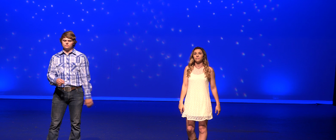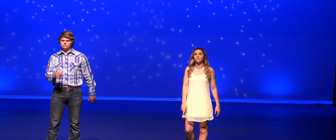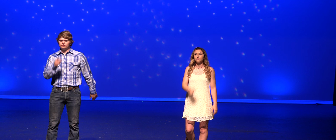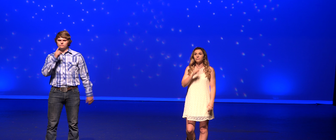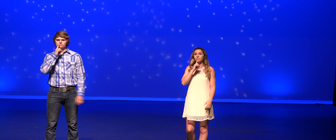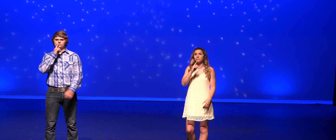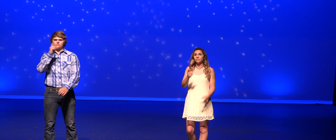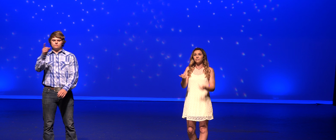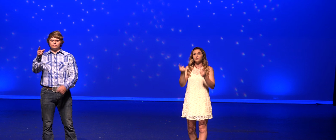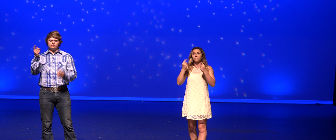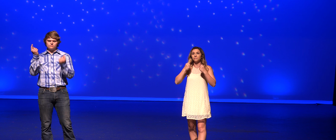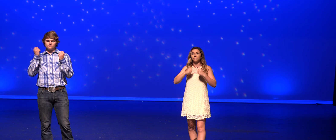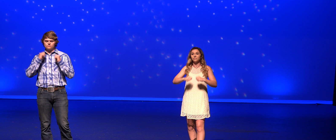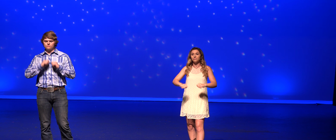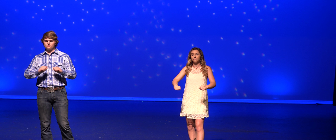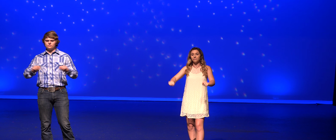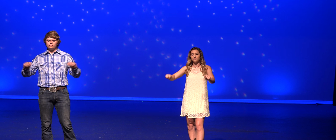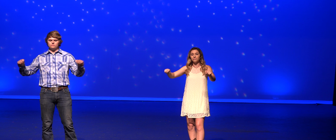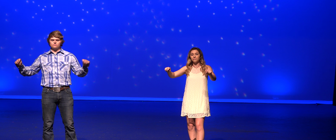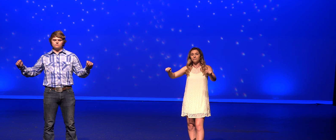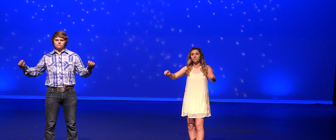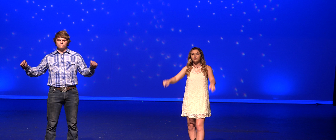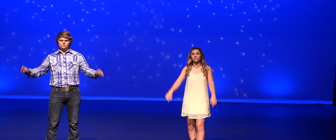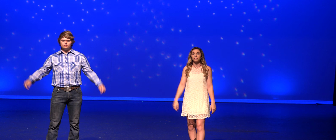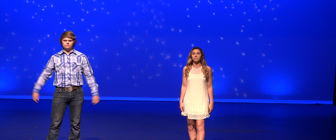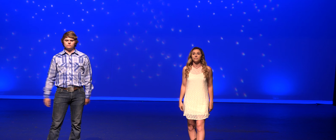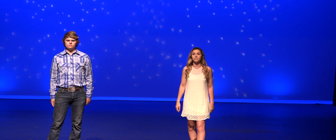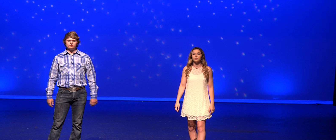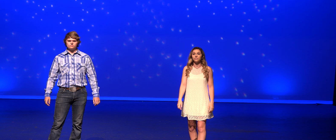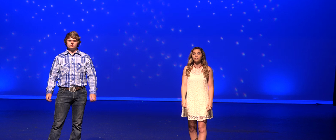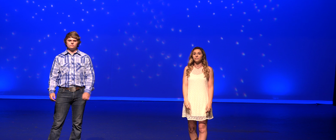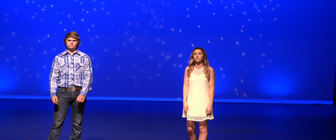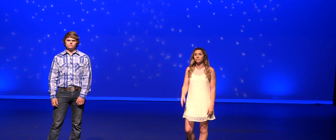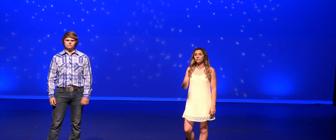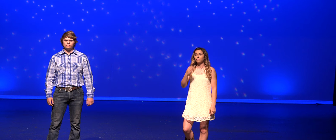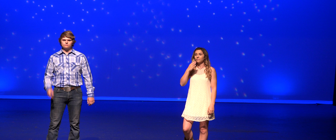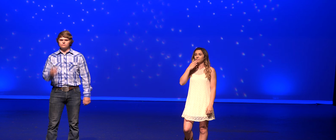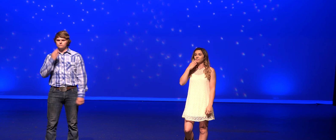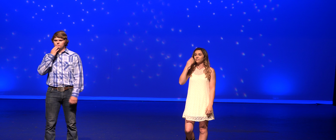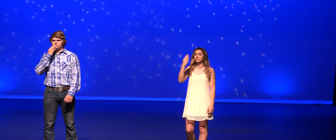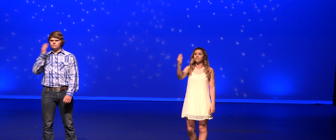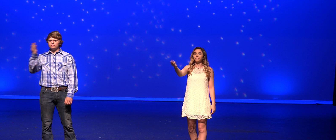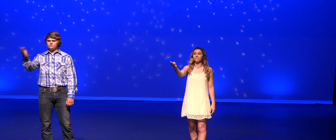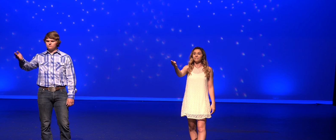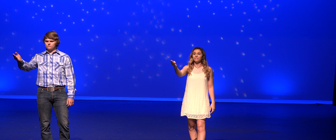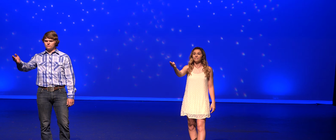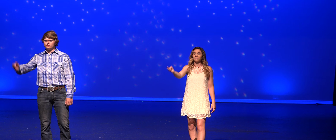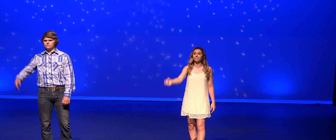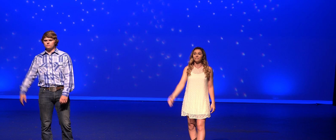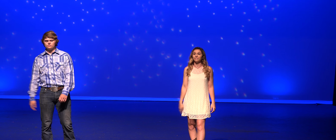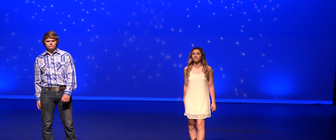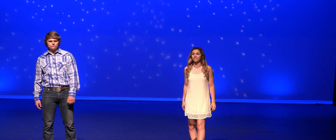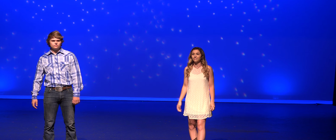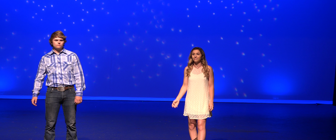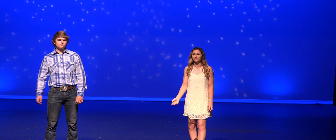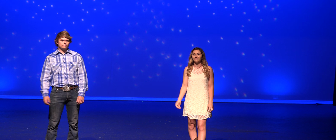This one's for you This